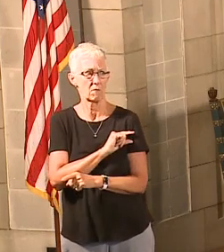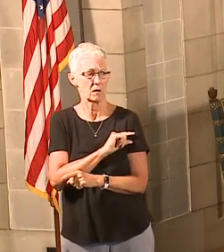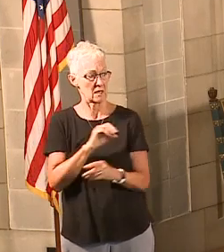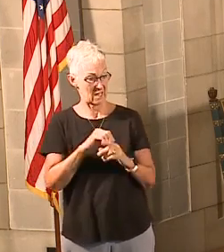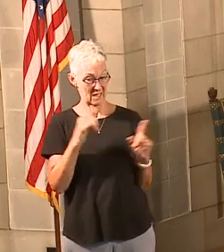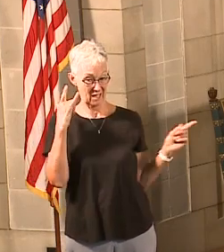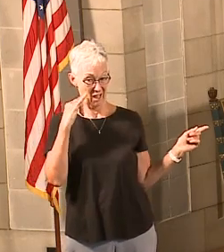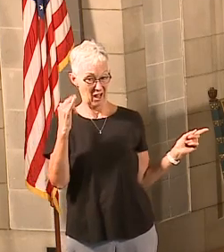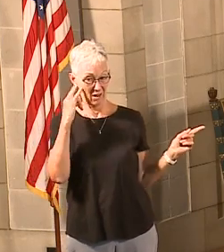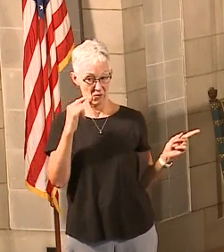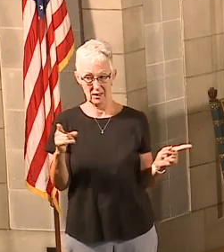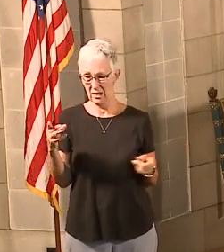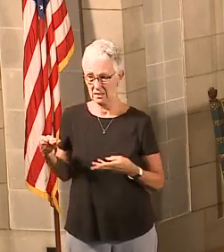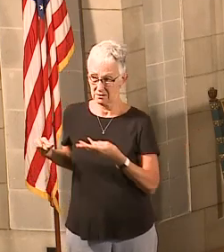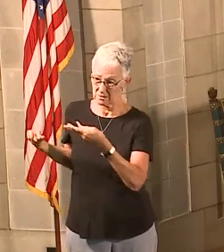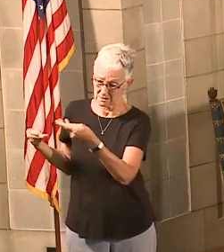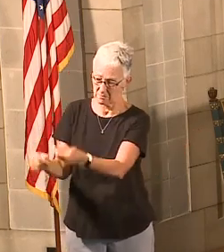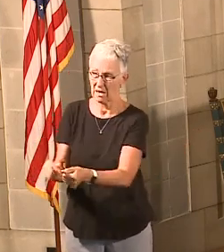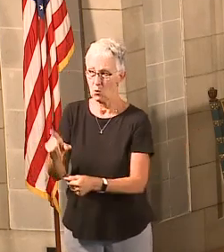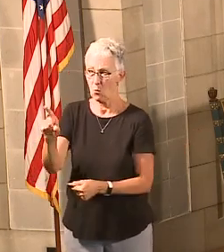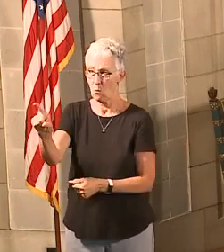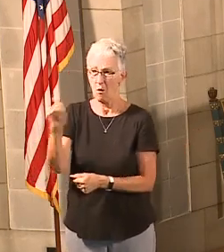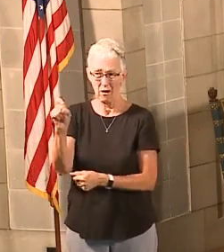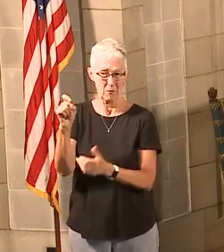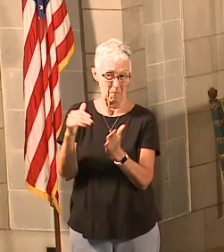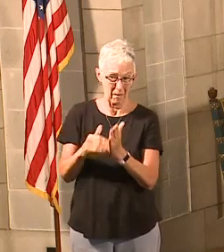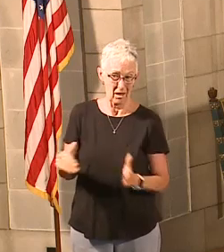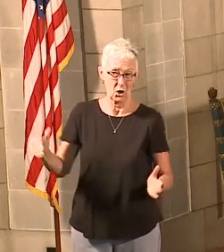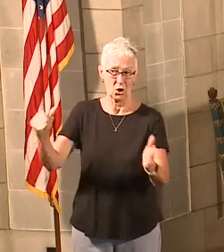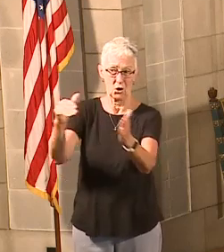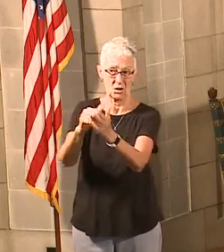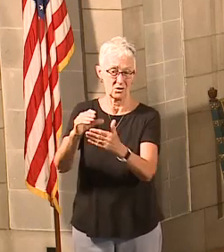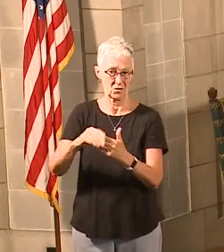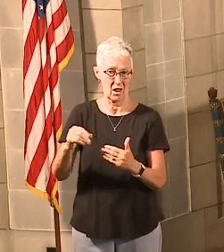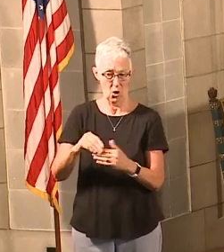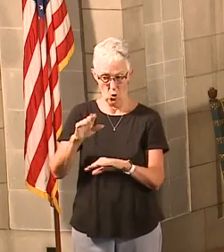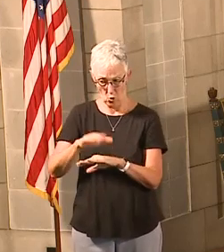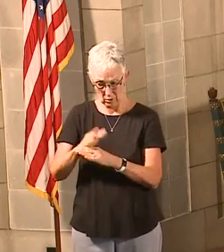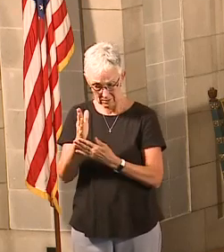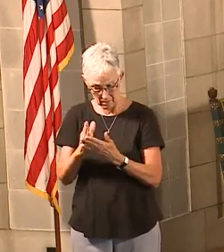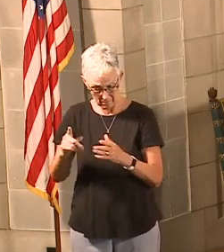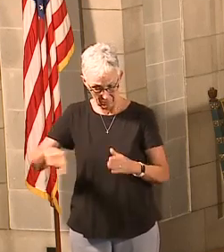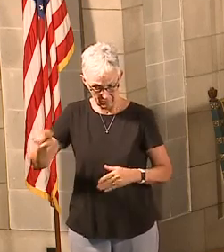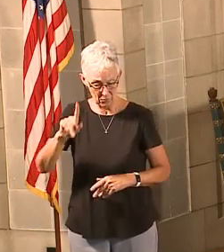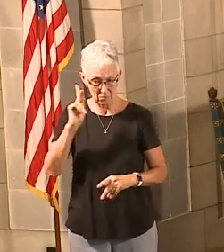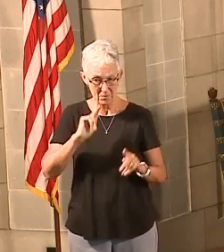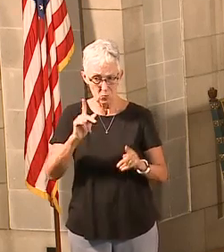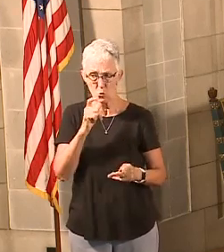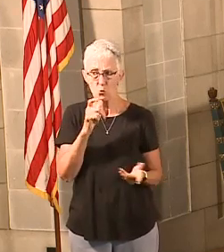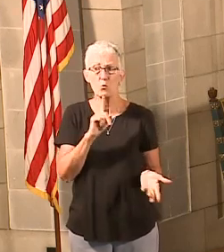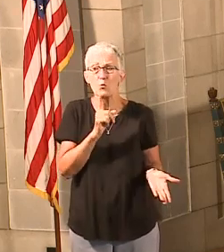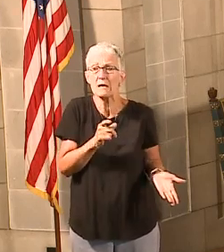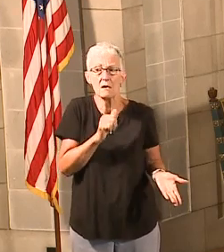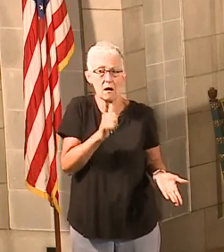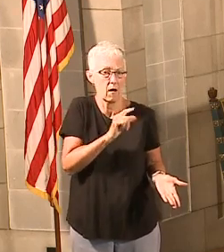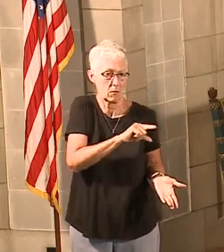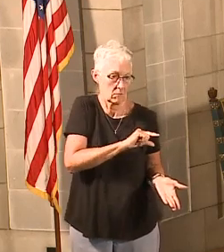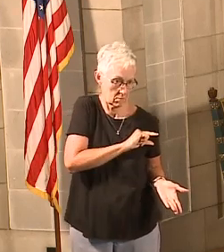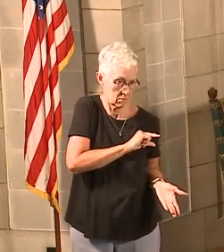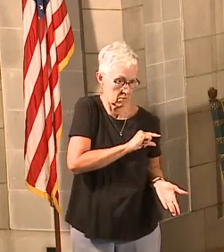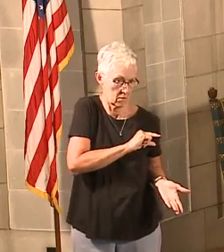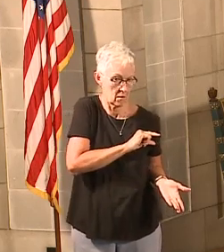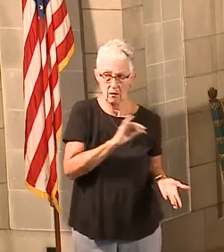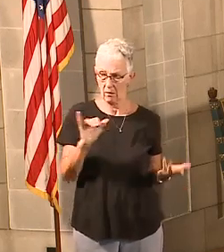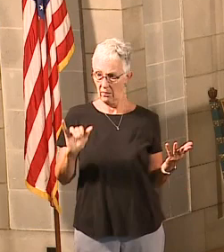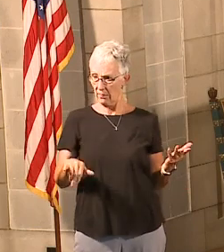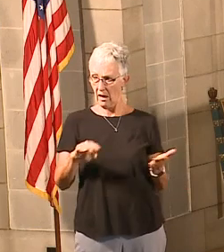of dollars spent on people they know don't qualify. Well, that's a burden on the taxpayers, especially considering that the folks who you're giving